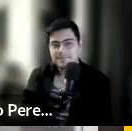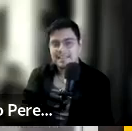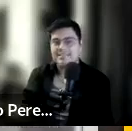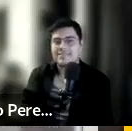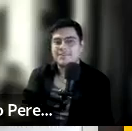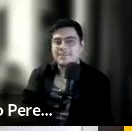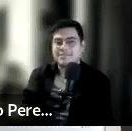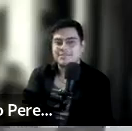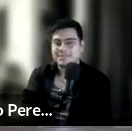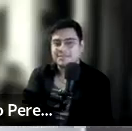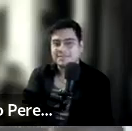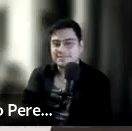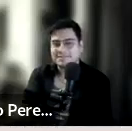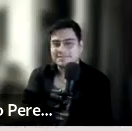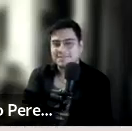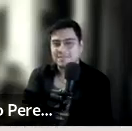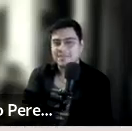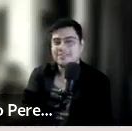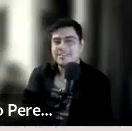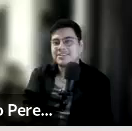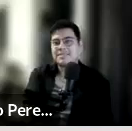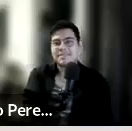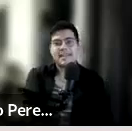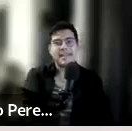Yes, of course. Pronunciation, everybody.